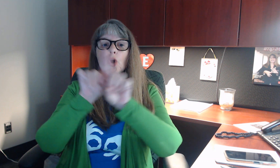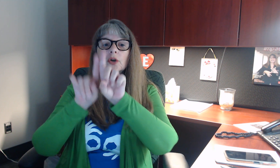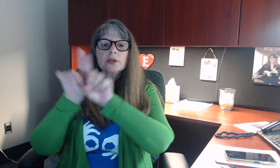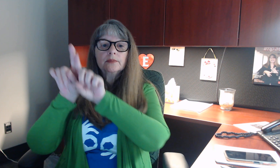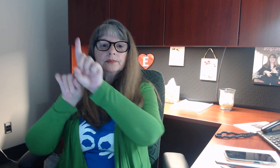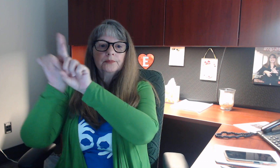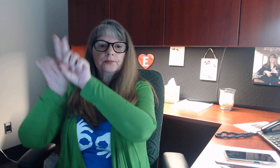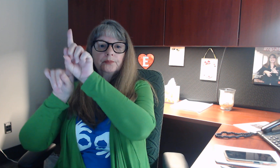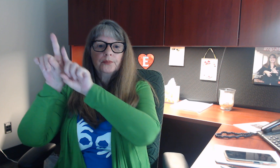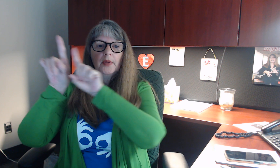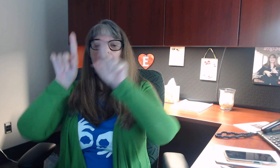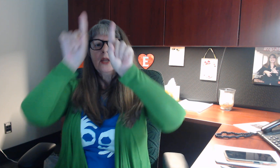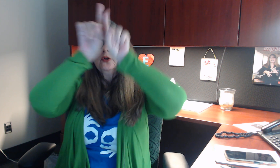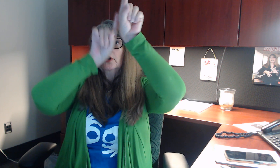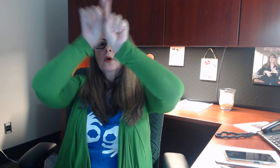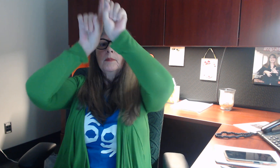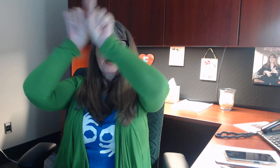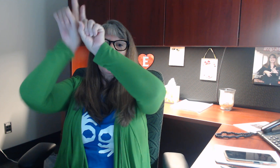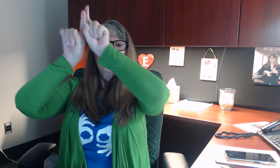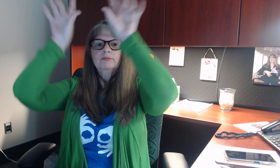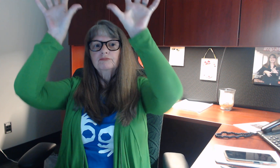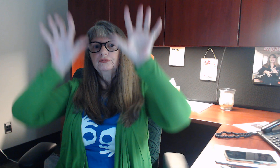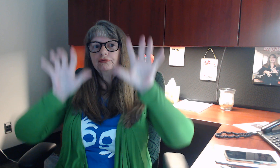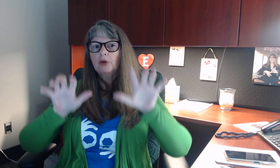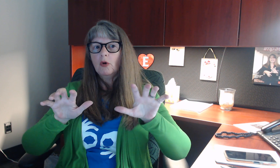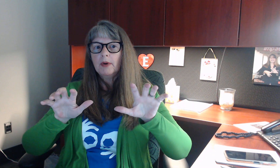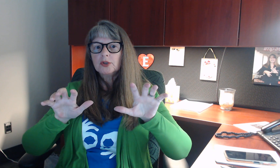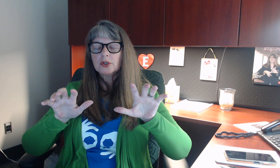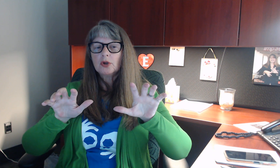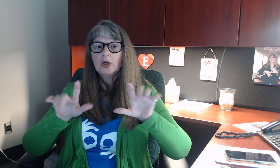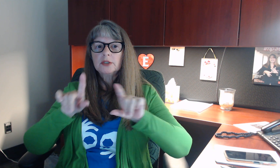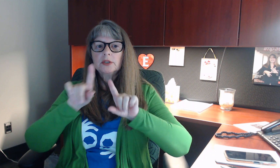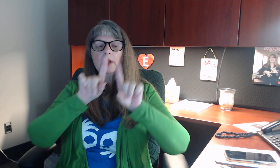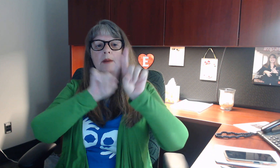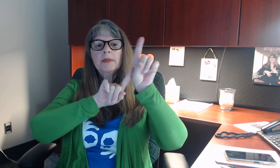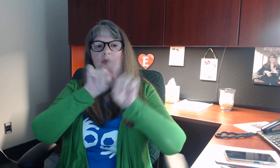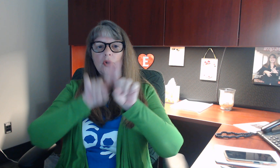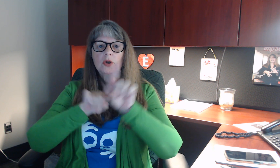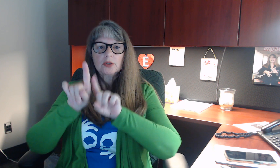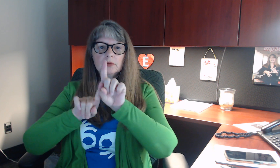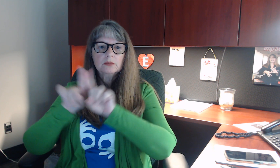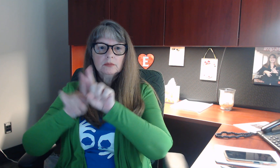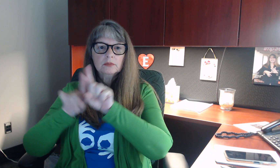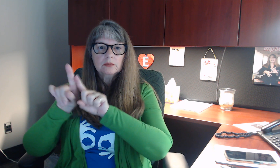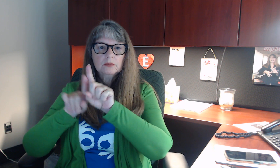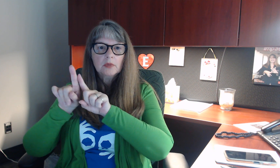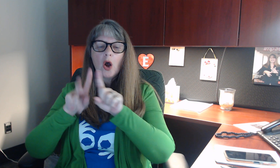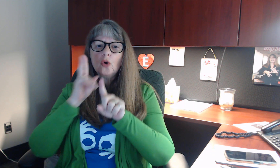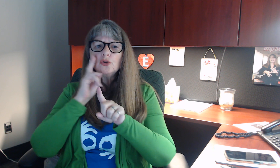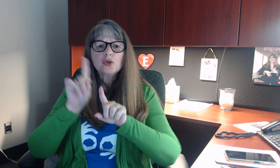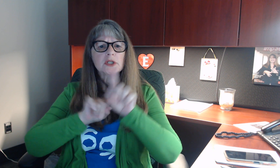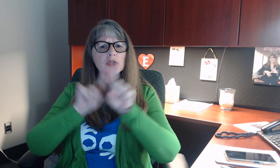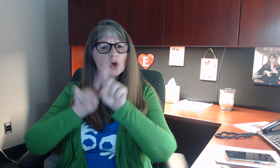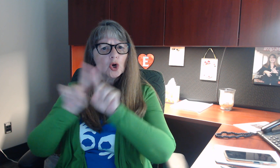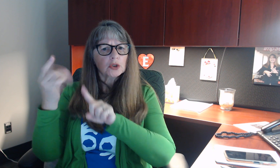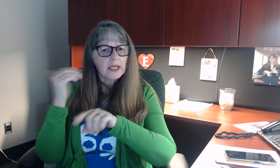Stars, and you can go pie, a whole bunch of stars, but stars. Oh, did you see the stars last